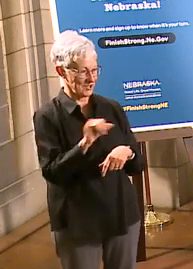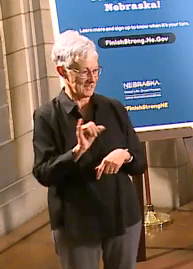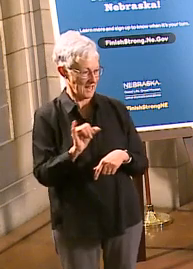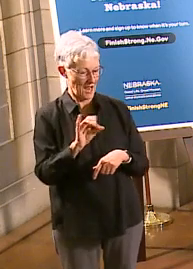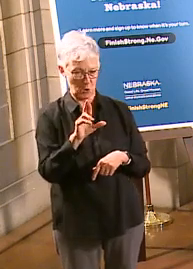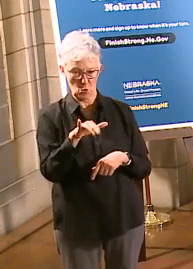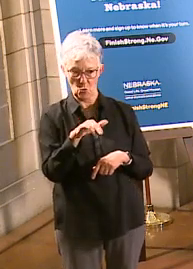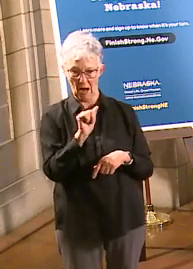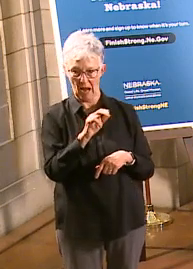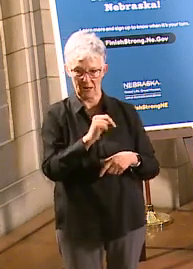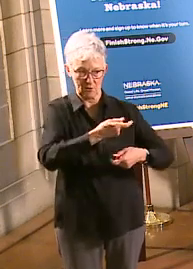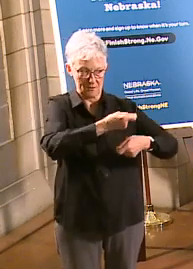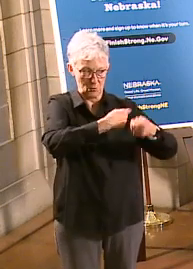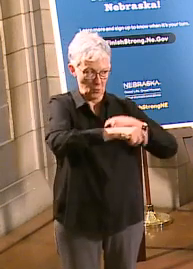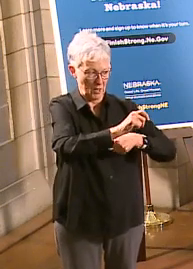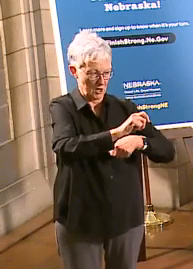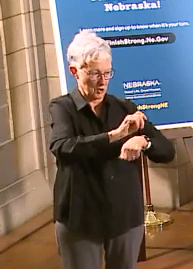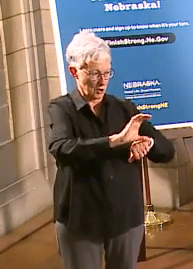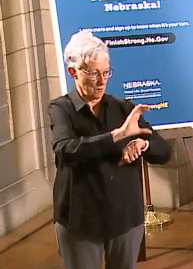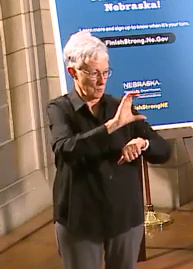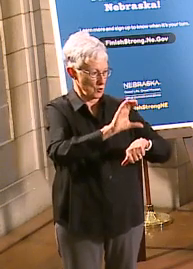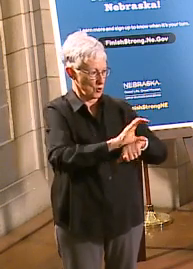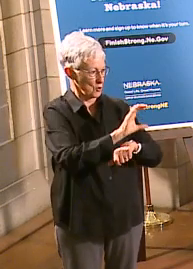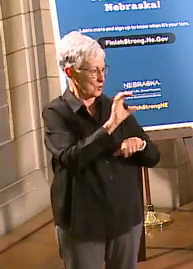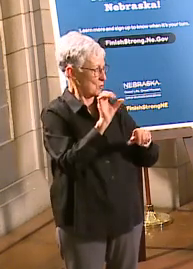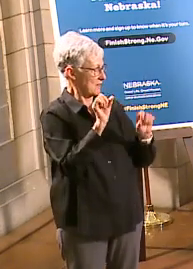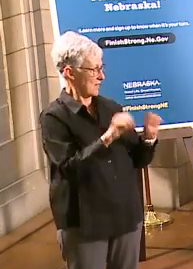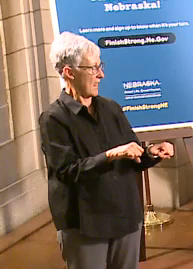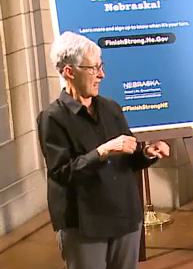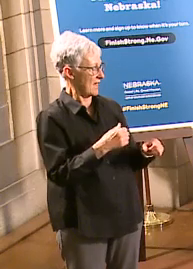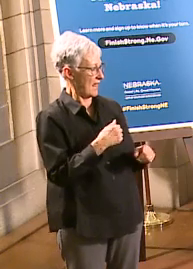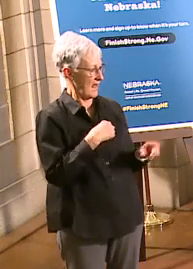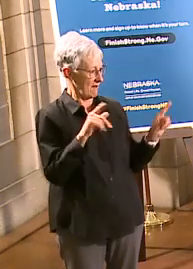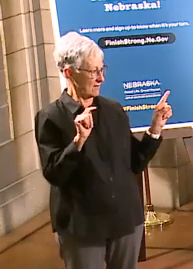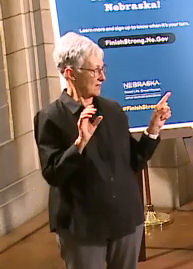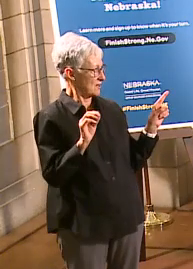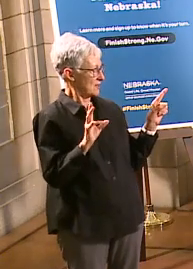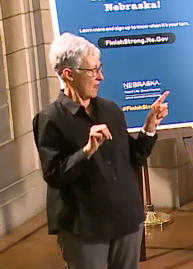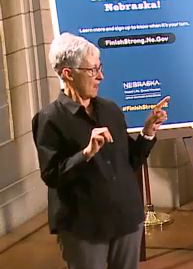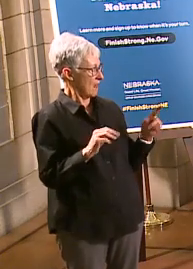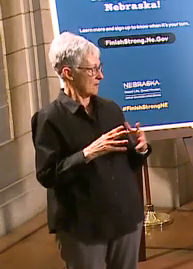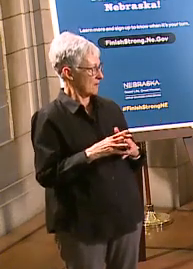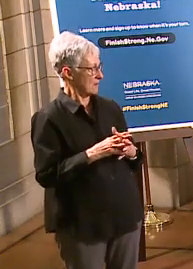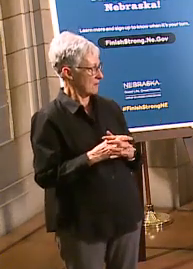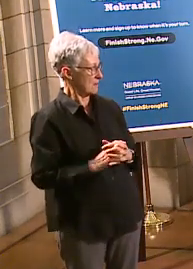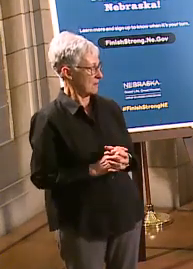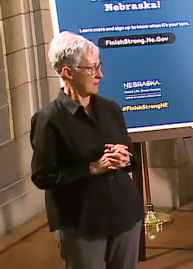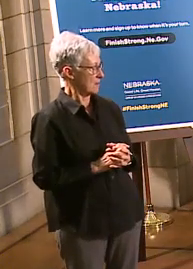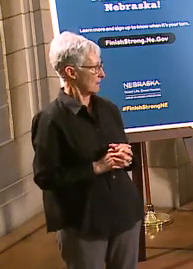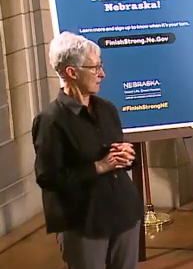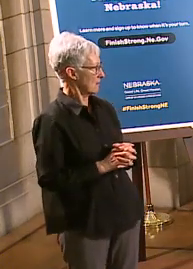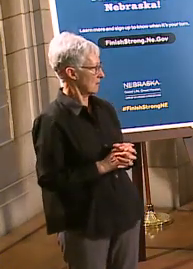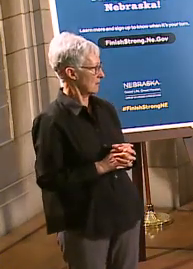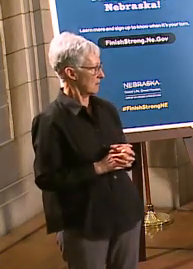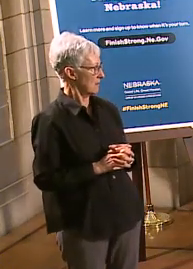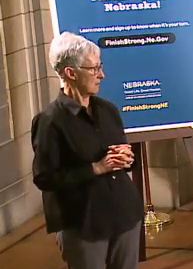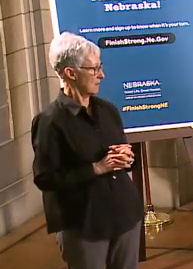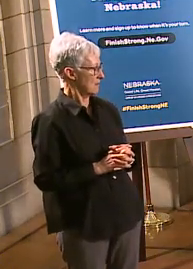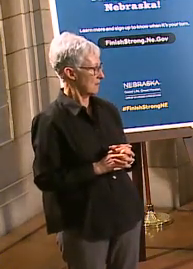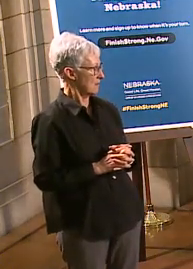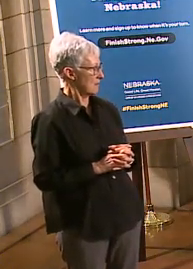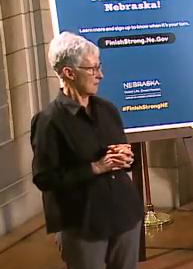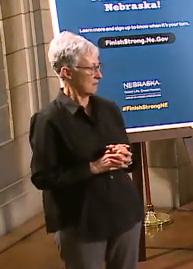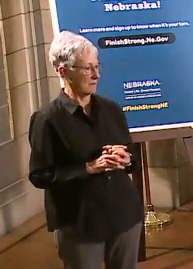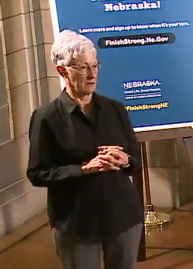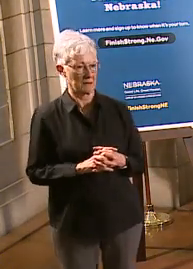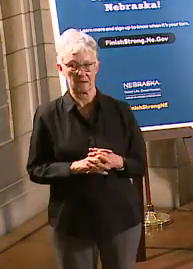over the computer so we can bring Tom Poland back. Is that accurate, Ryan? All right, great. So just bear with us for a moment.